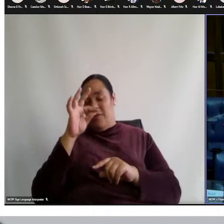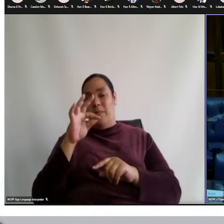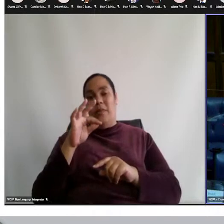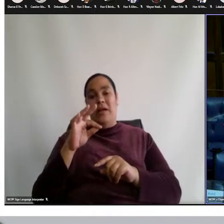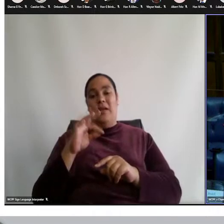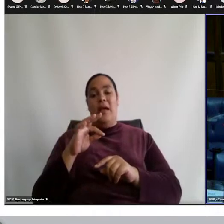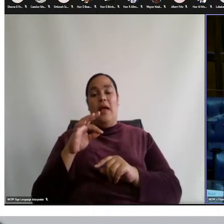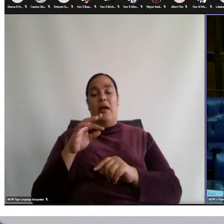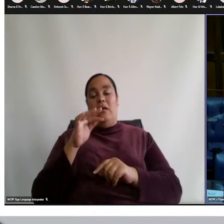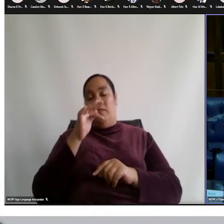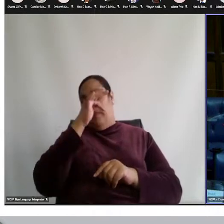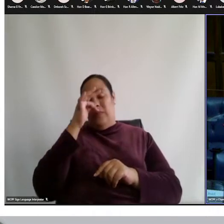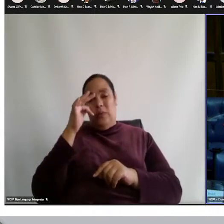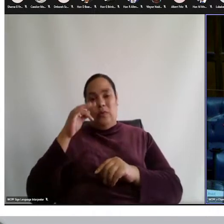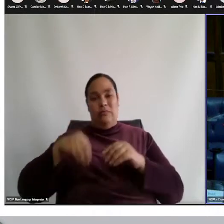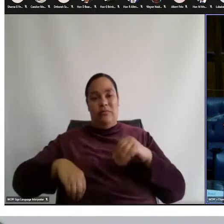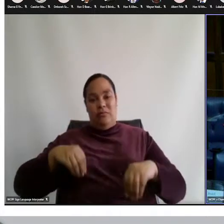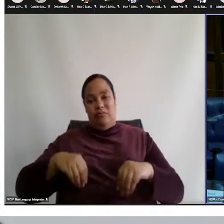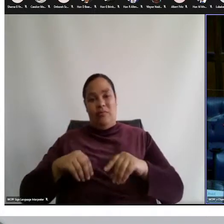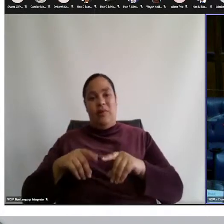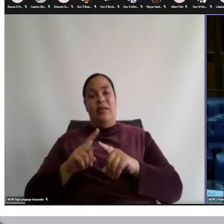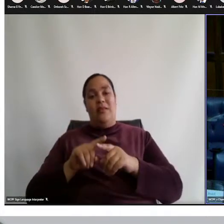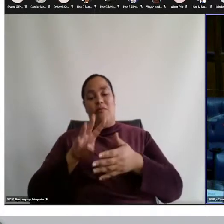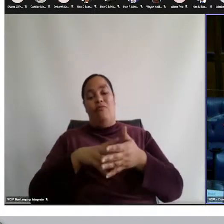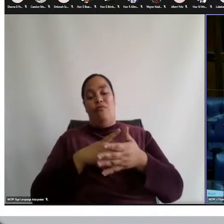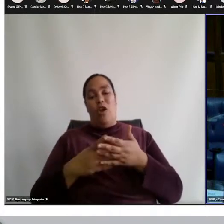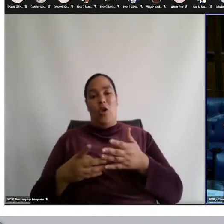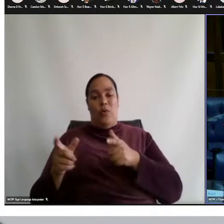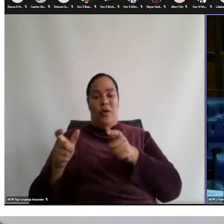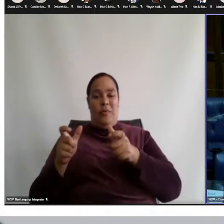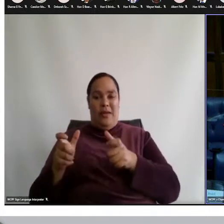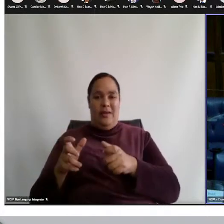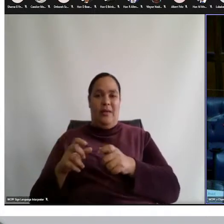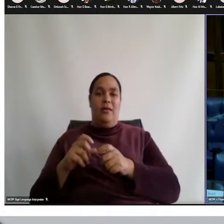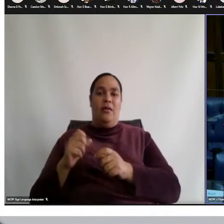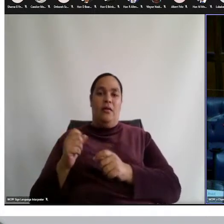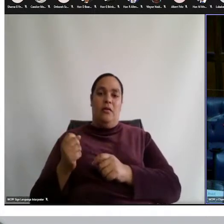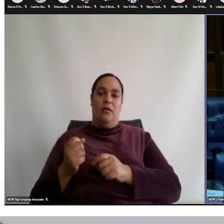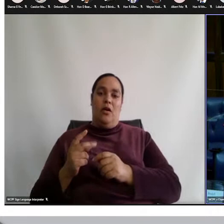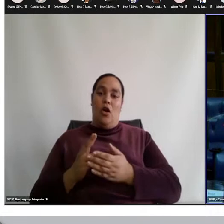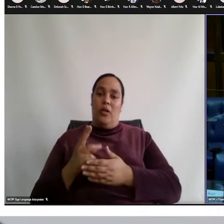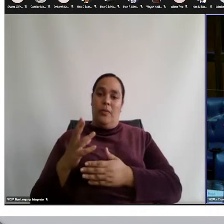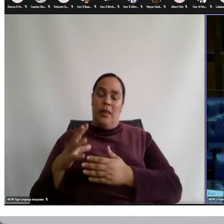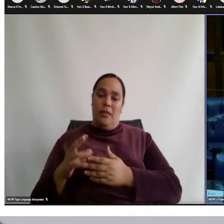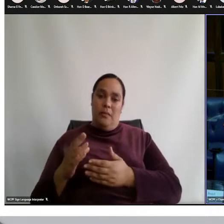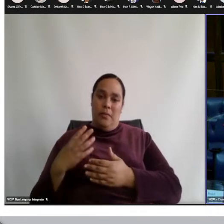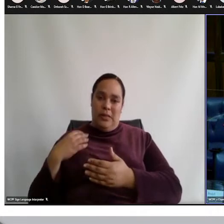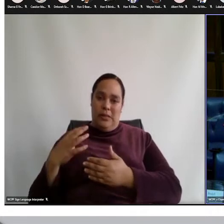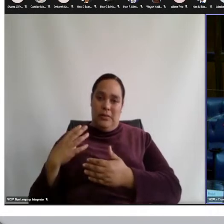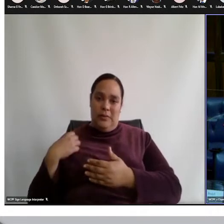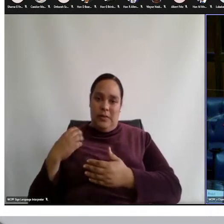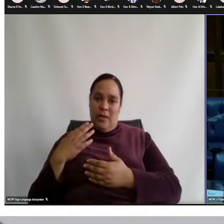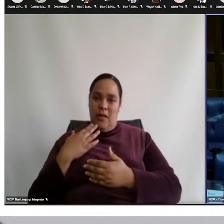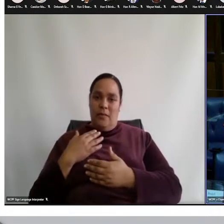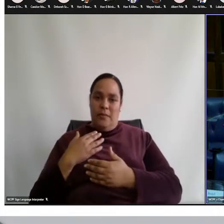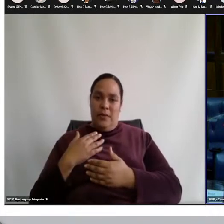Strategy and Integrity Management Framework. All municipalities... Honourable Minister, will you please wrap up?